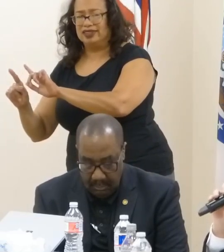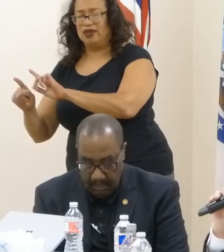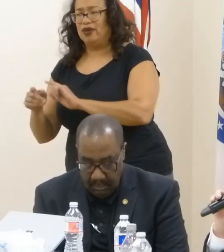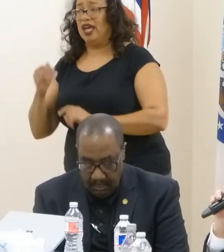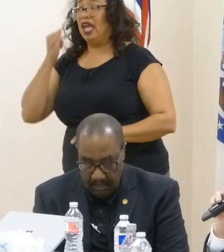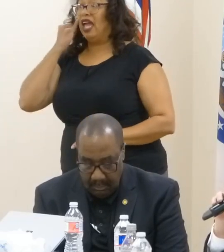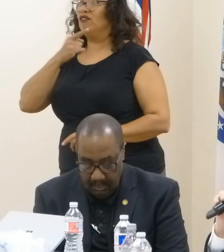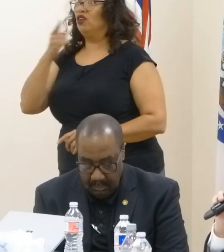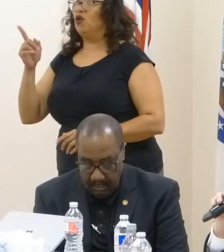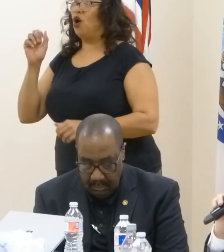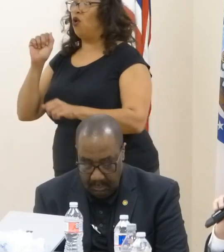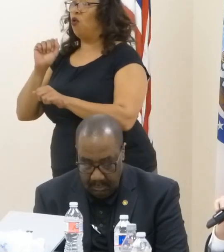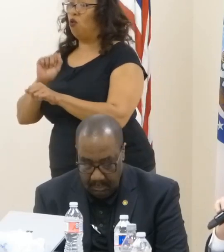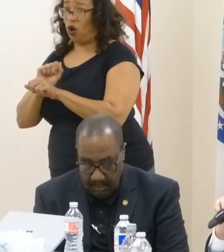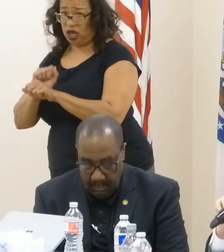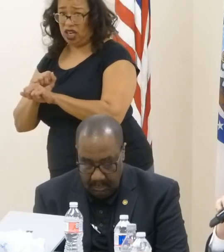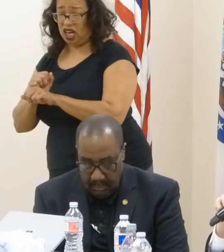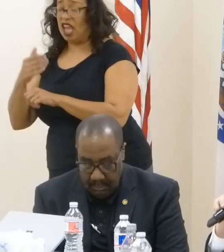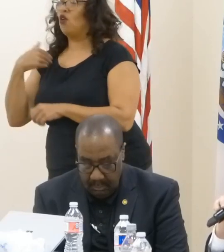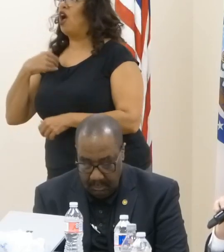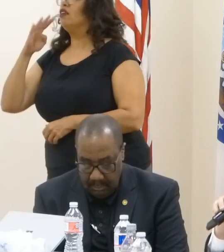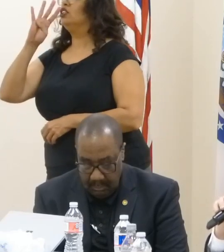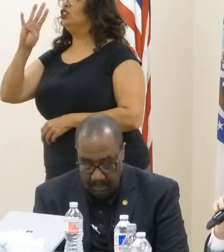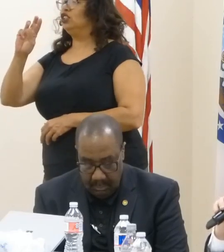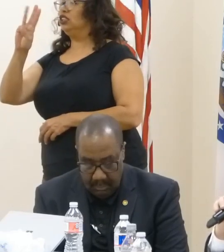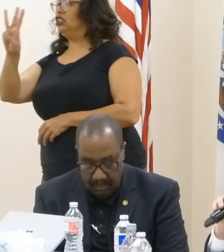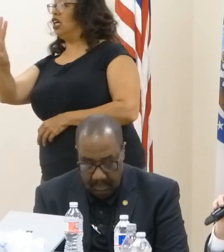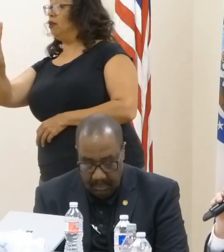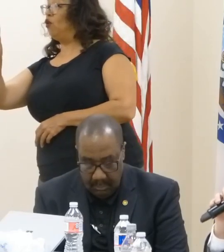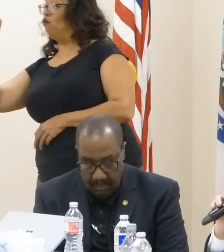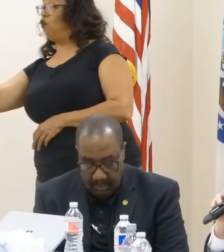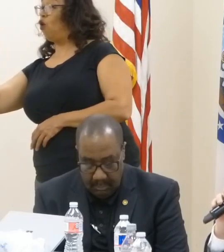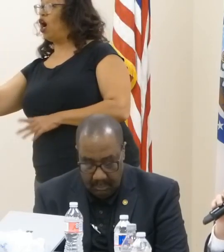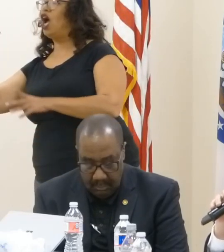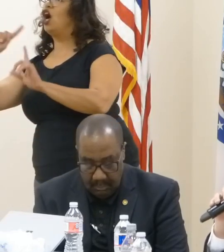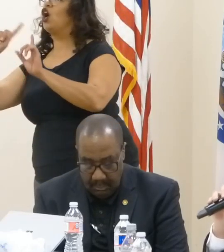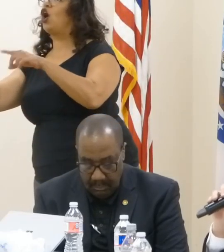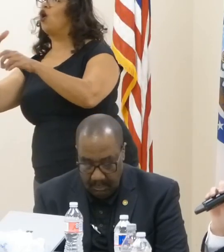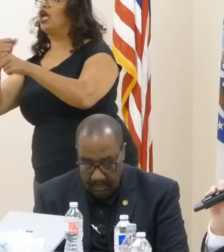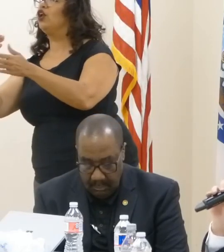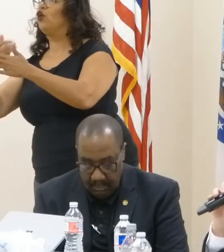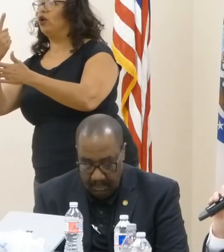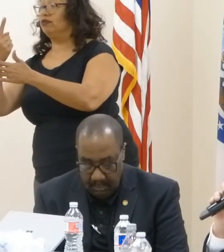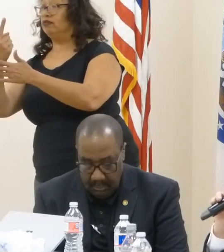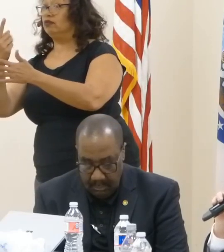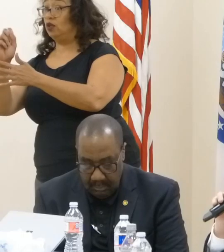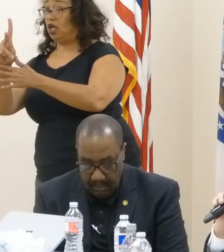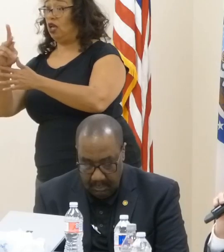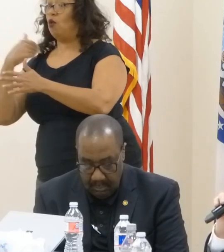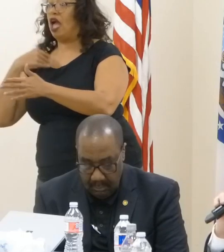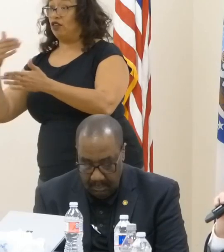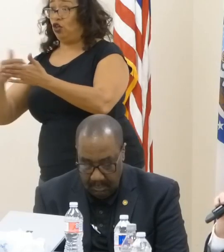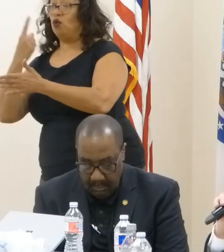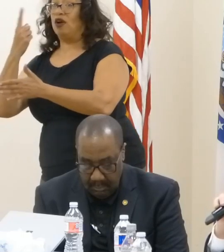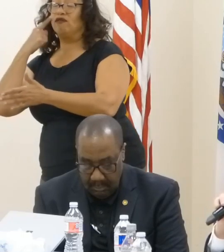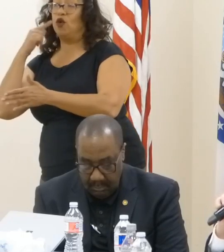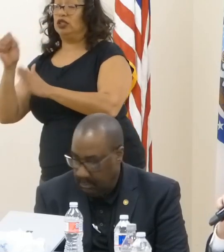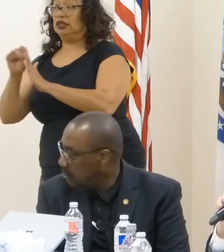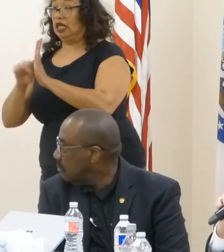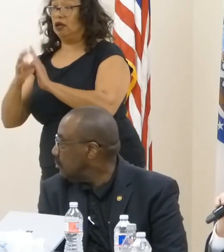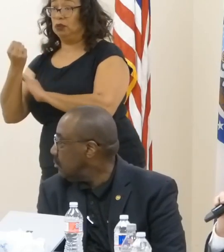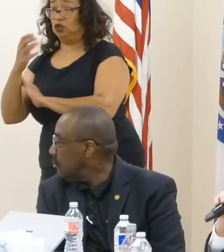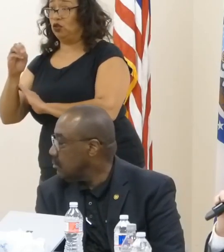are working and you have a W-4, to go get a new W-4. There is a new W-4 for the state of Missouri and for